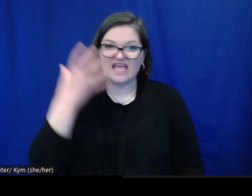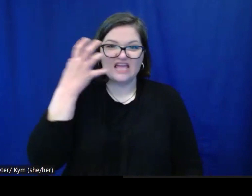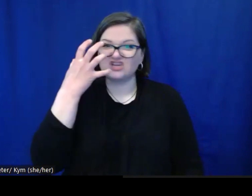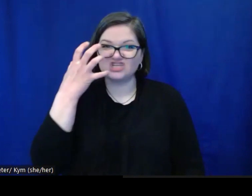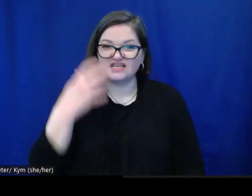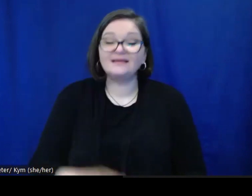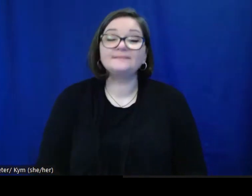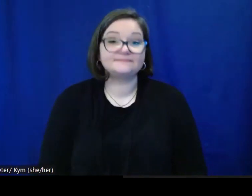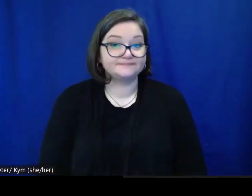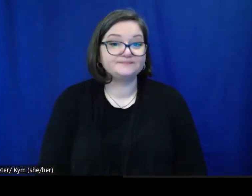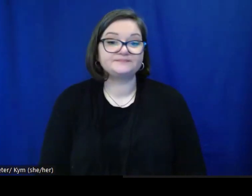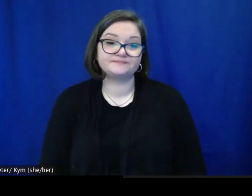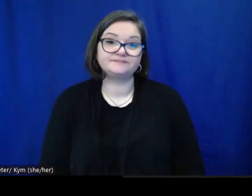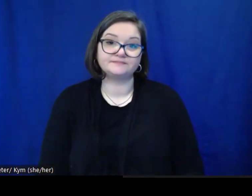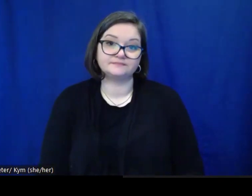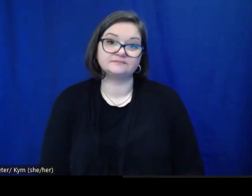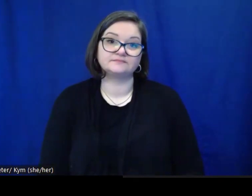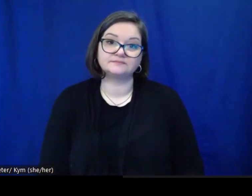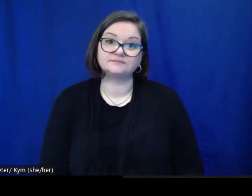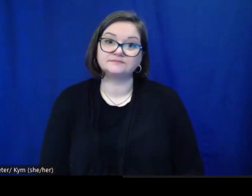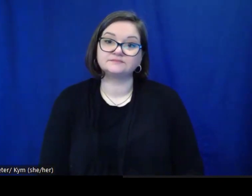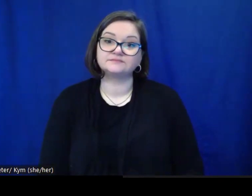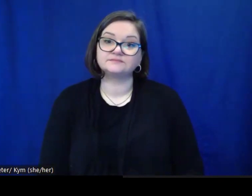Angry, yes.